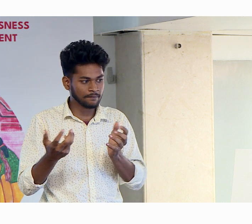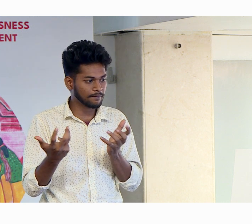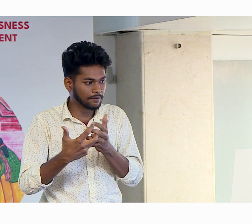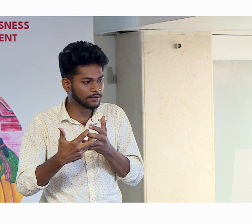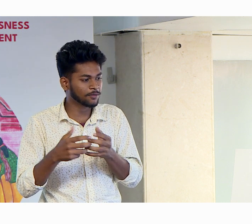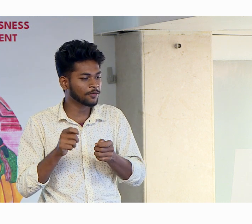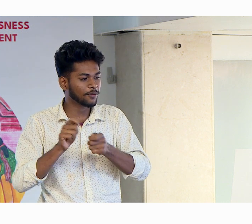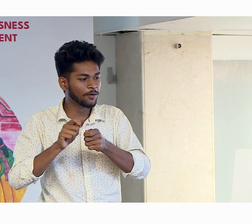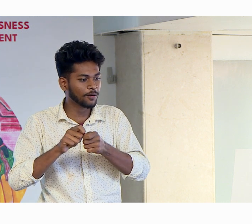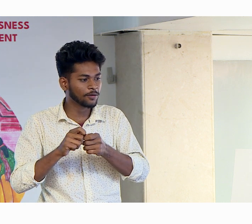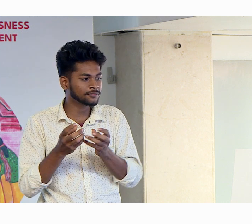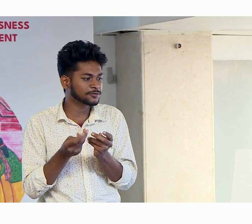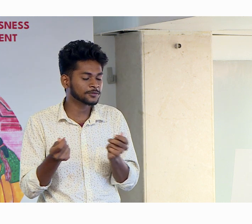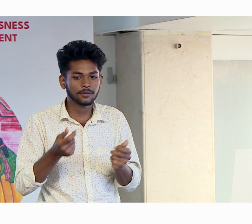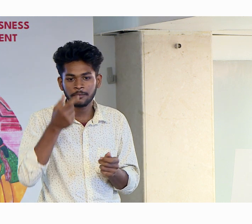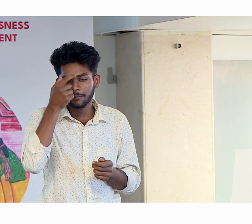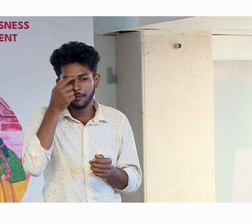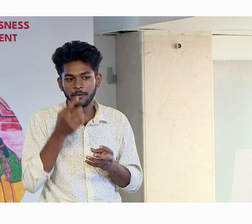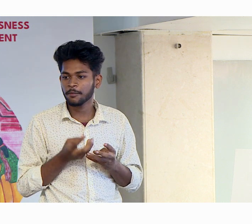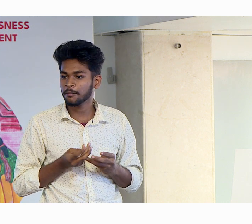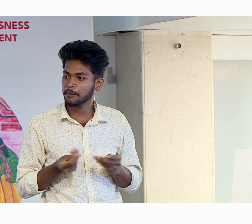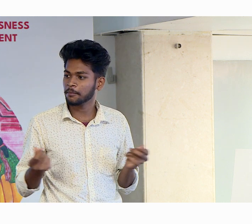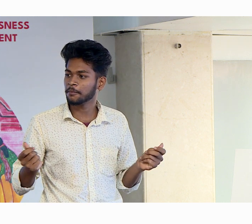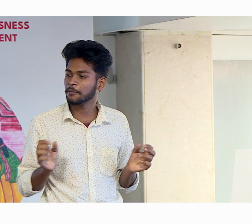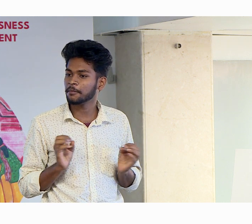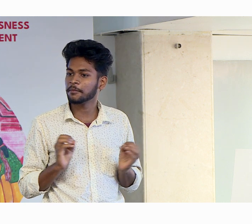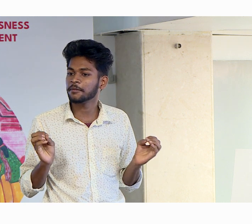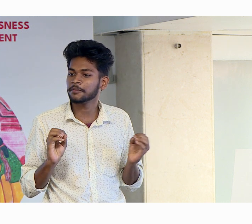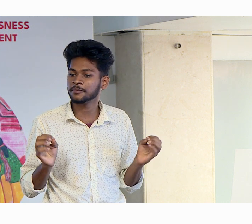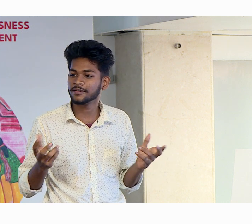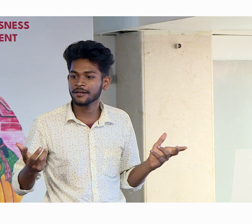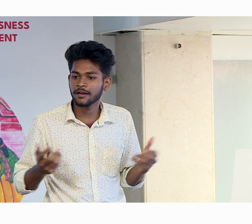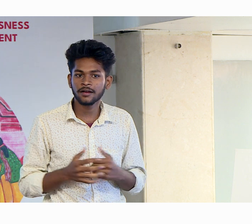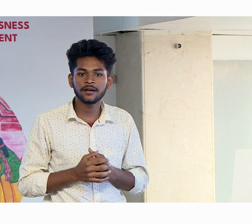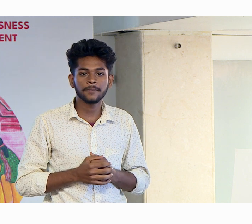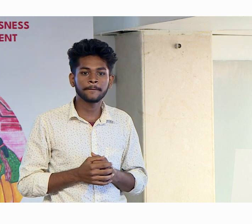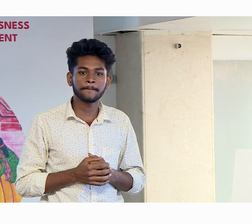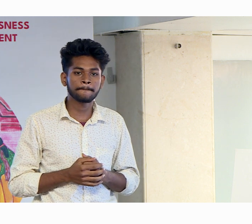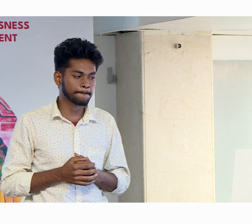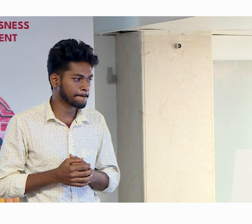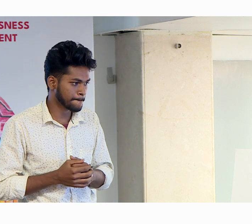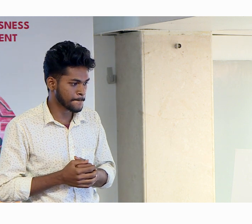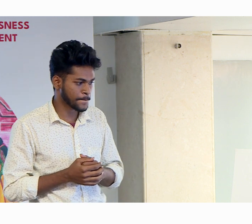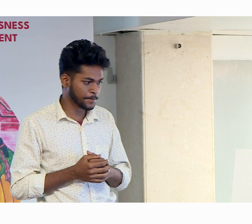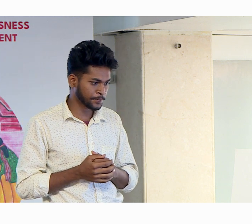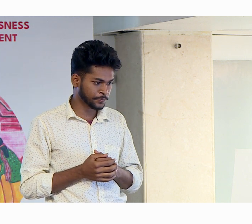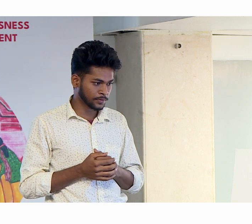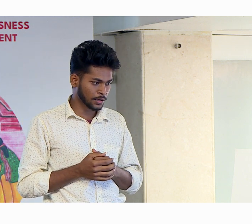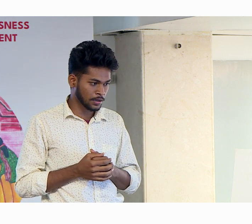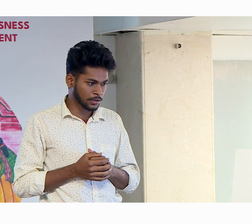or not really trying to solve a problem that is of particular relevance to those people involved.